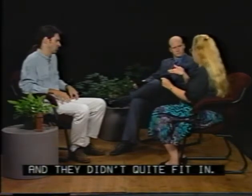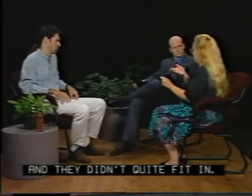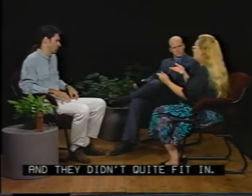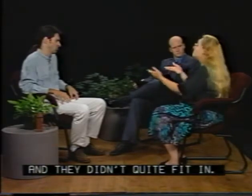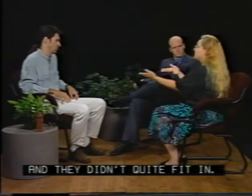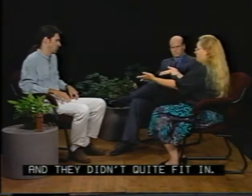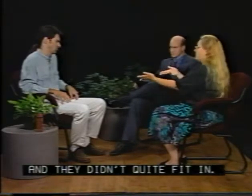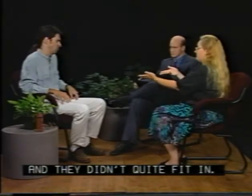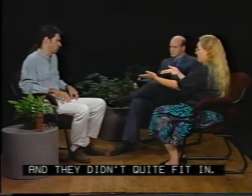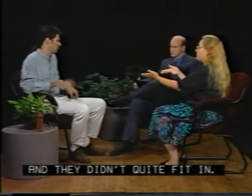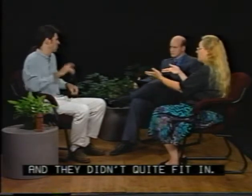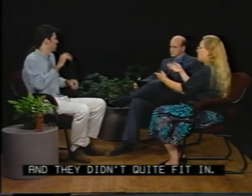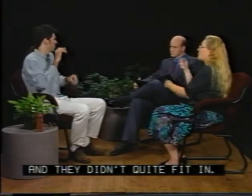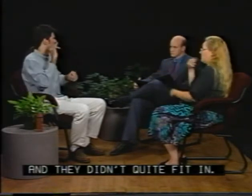in.